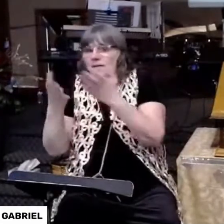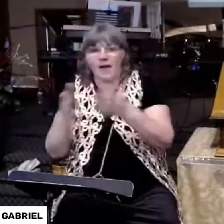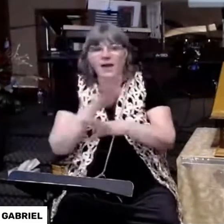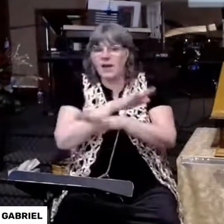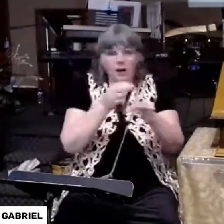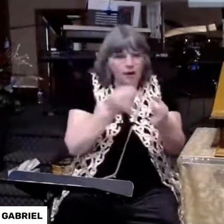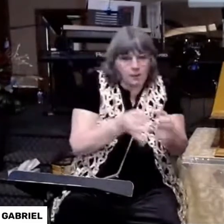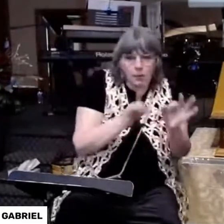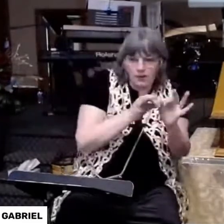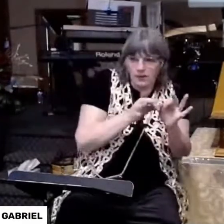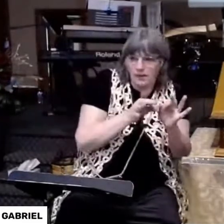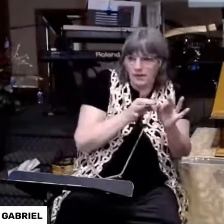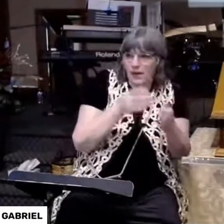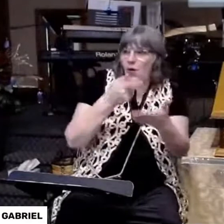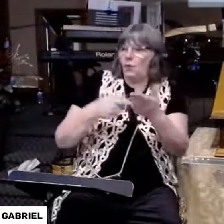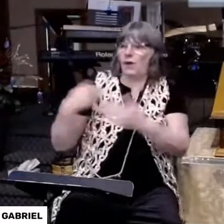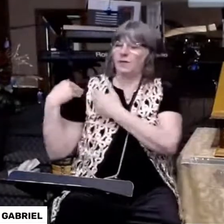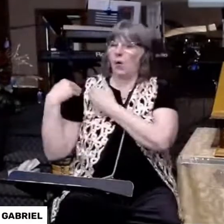responsibilities.